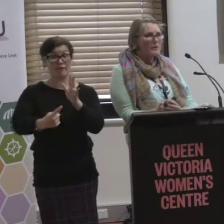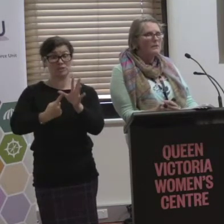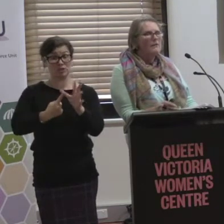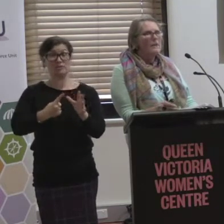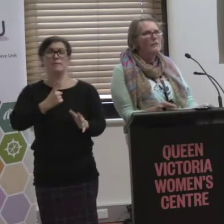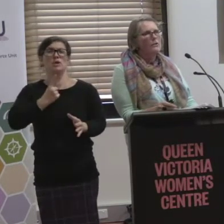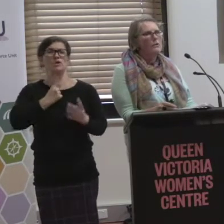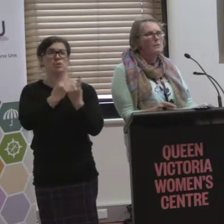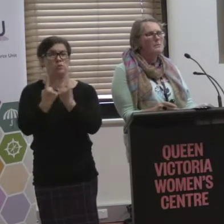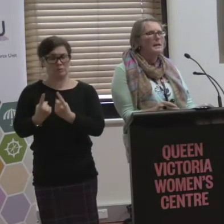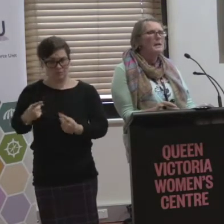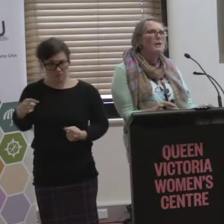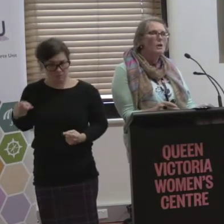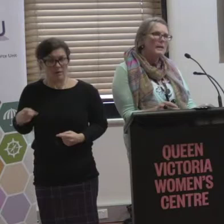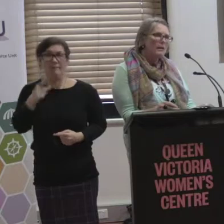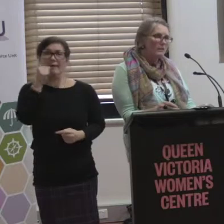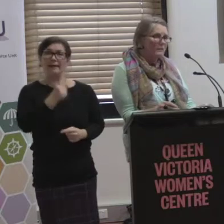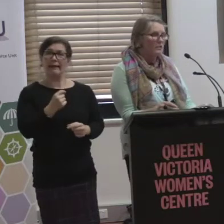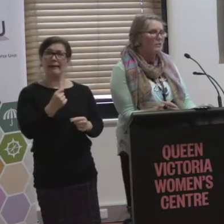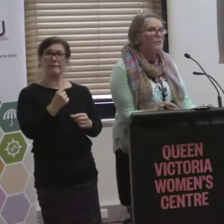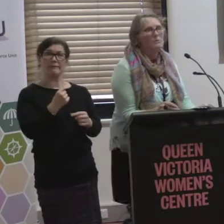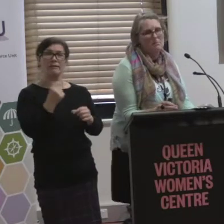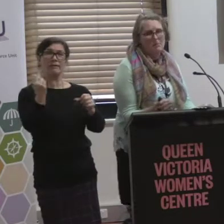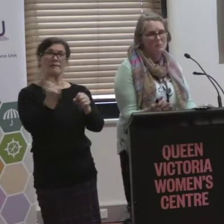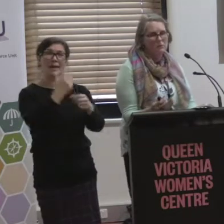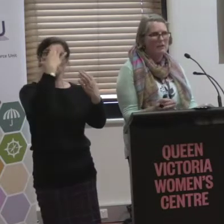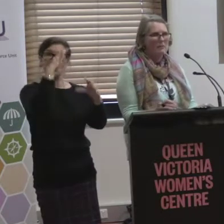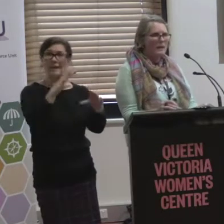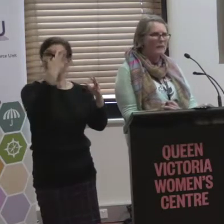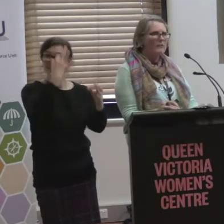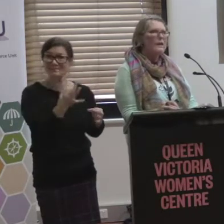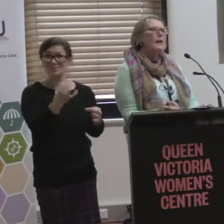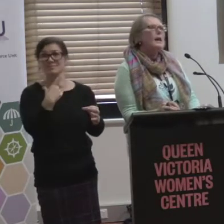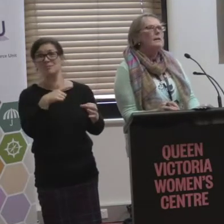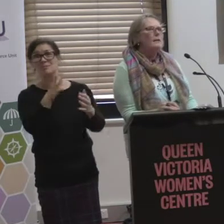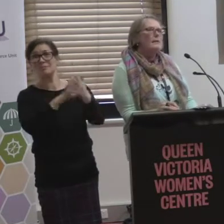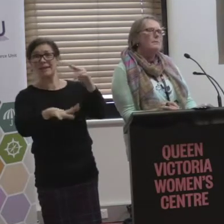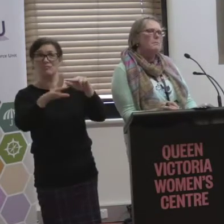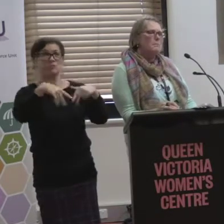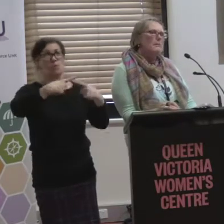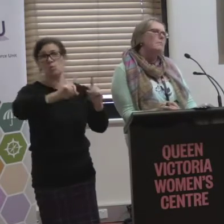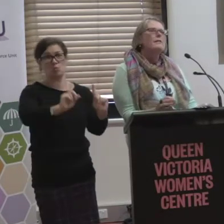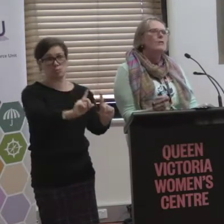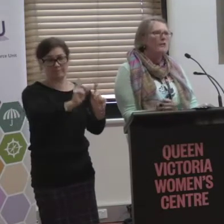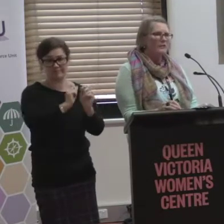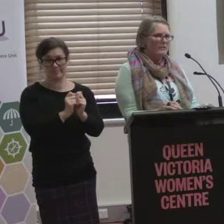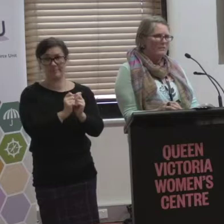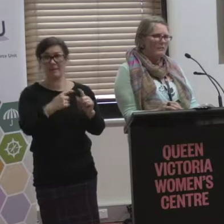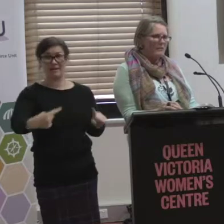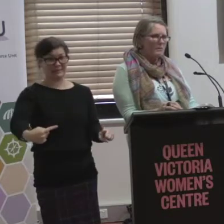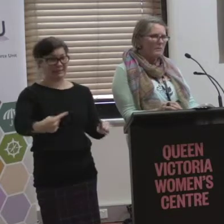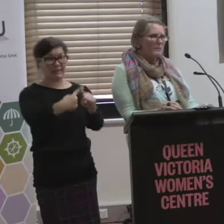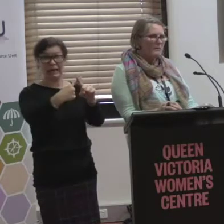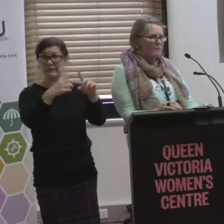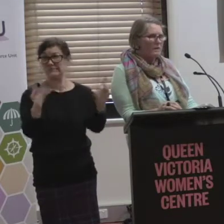personal matters, and they have authority to be making an accommodation decision on mum or dad's behalf, and there's massive conflict